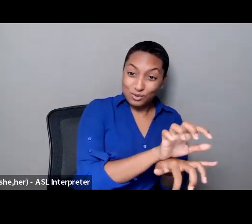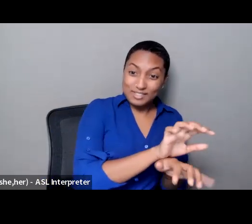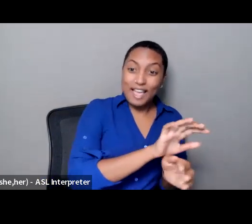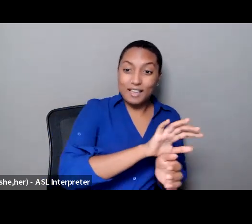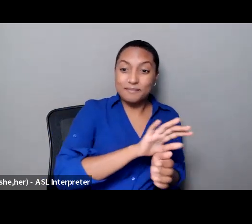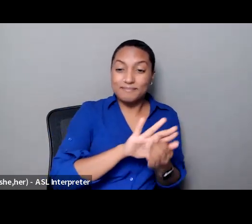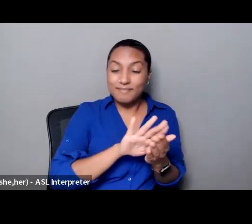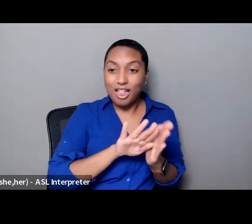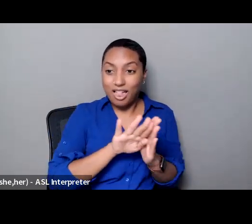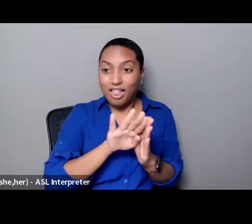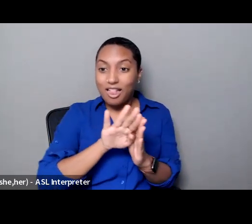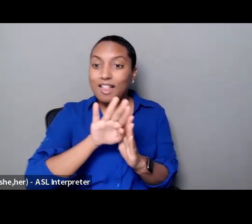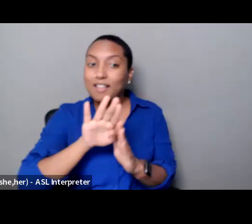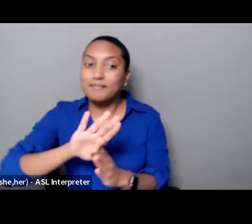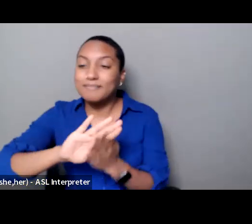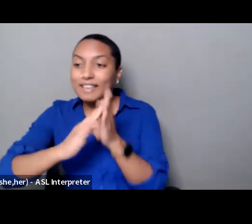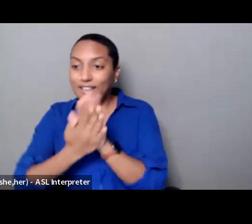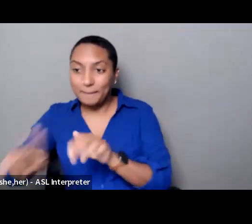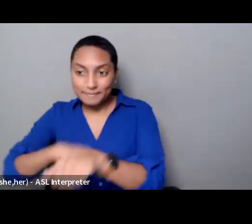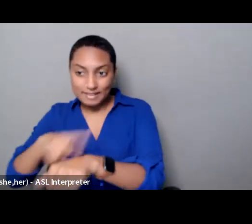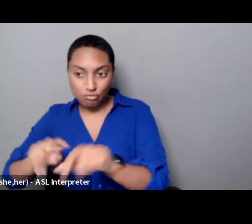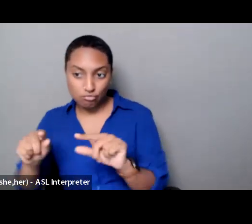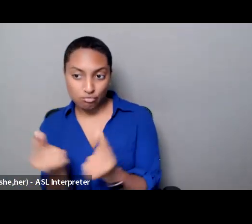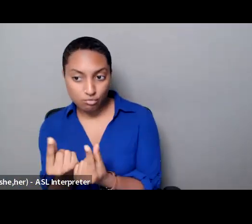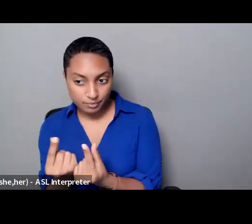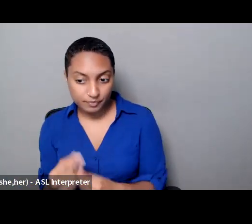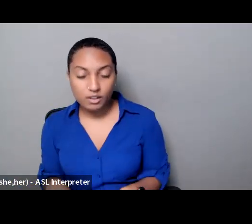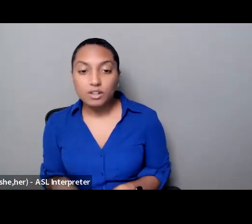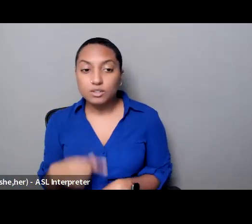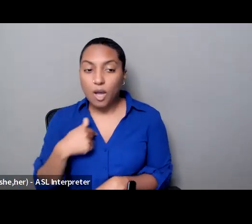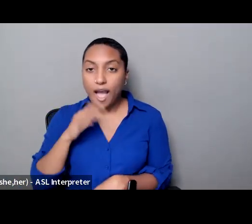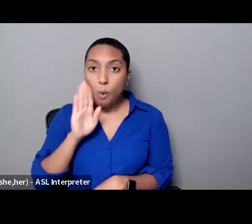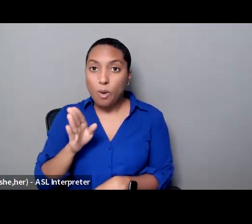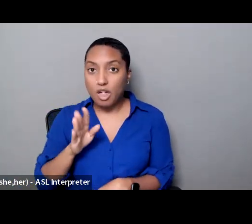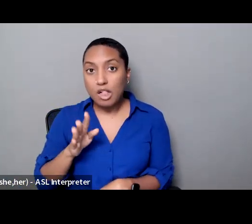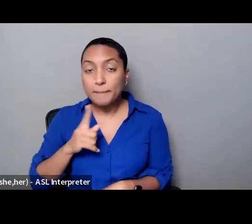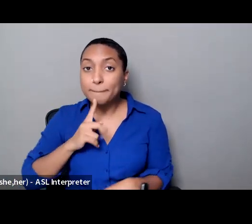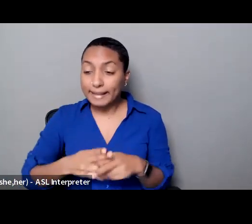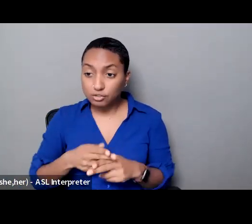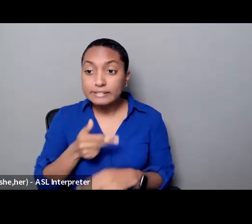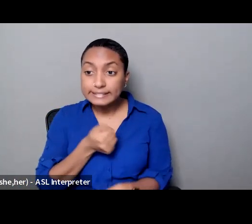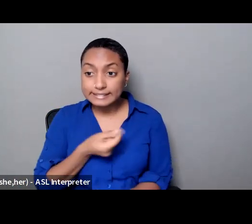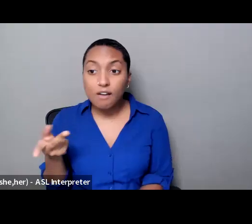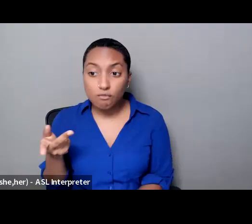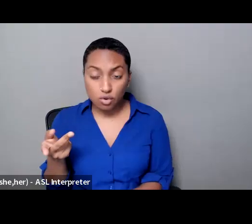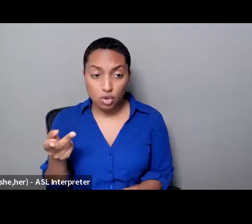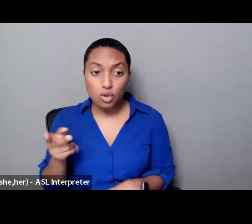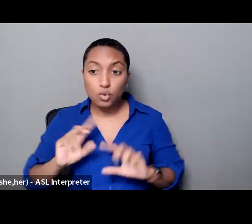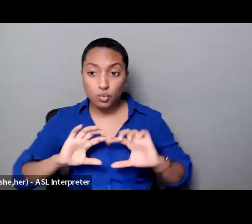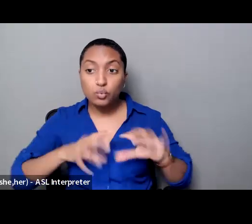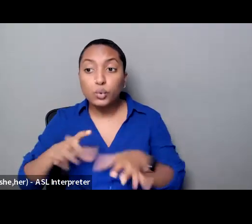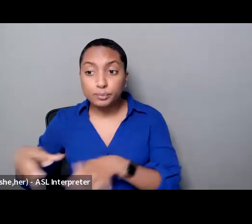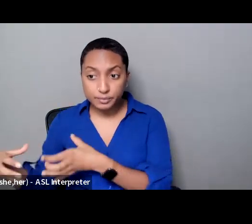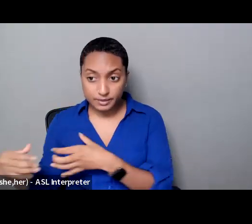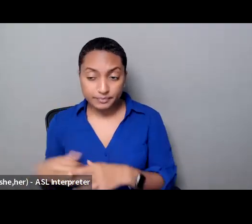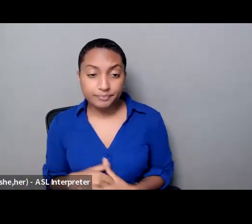experience and reference the experience of some of the others as a part of that. We're